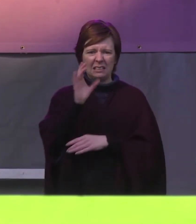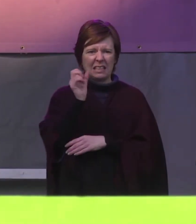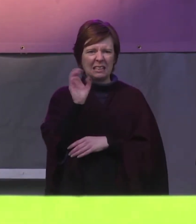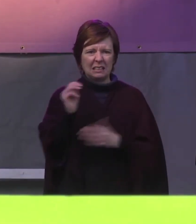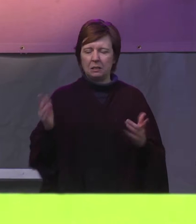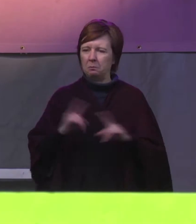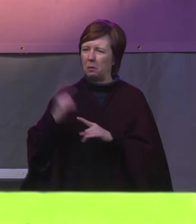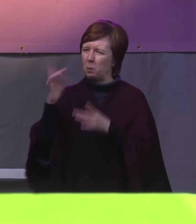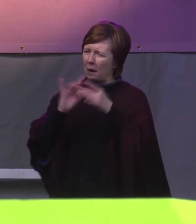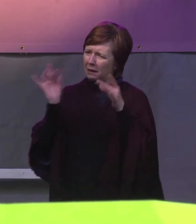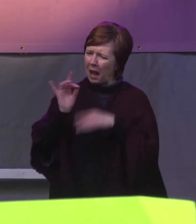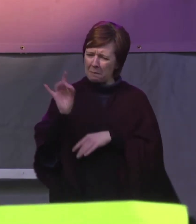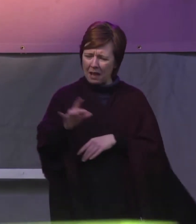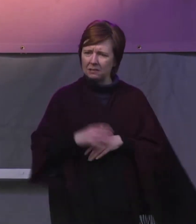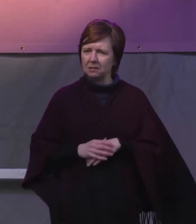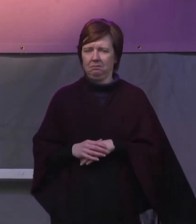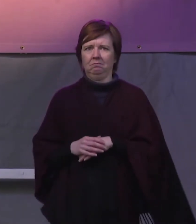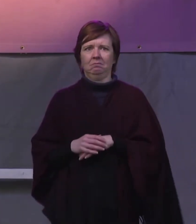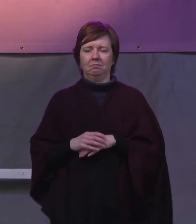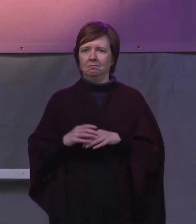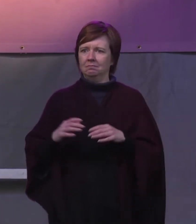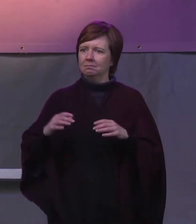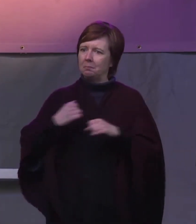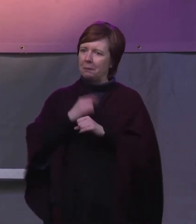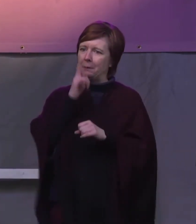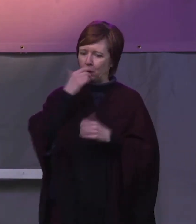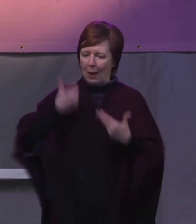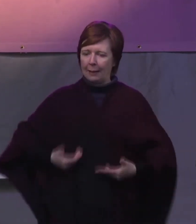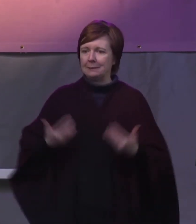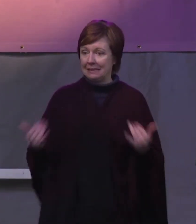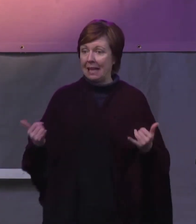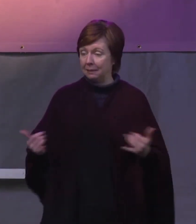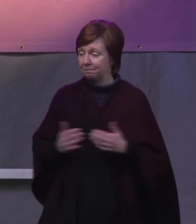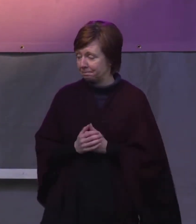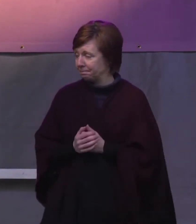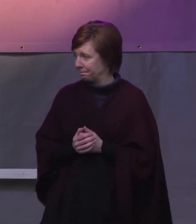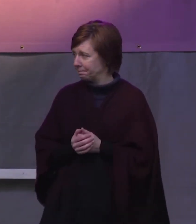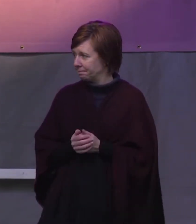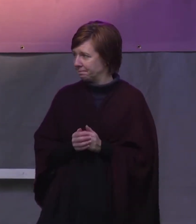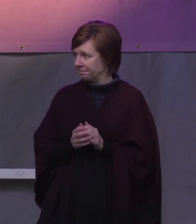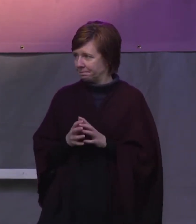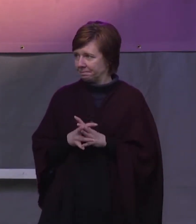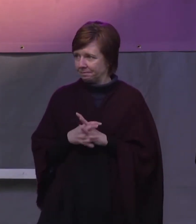one comment shaped who I am today.